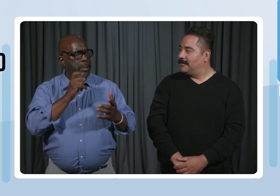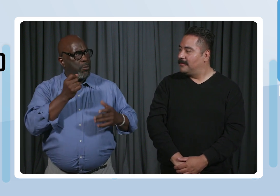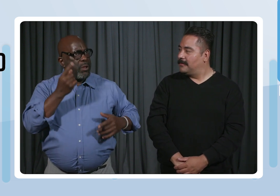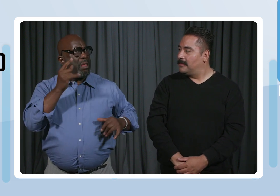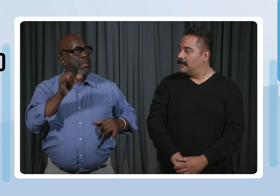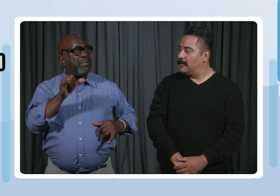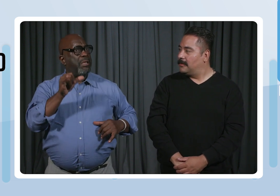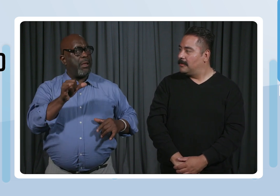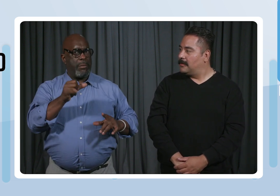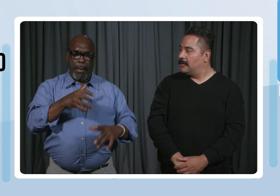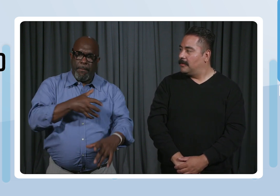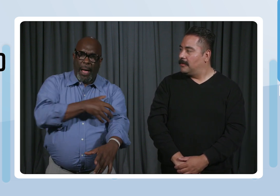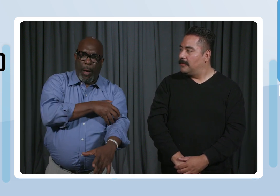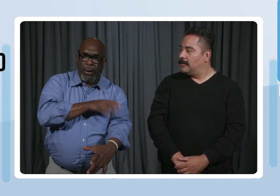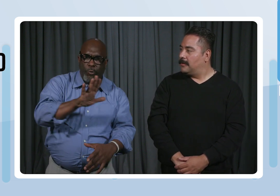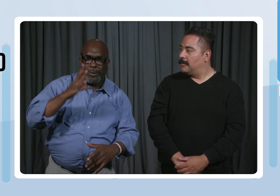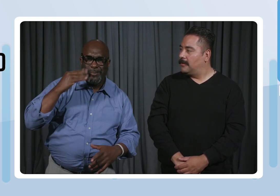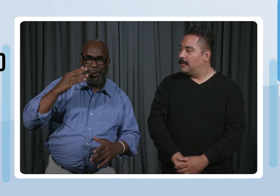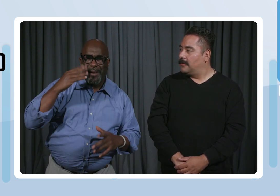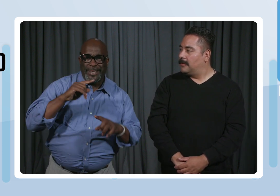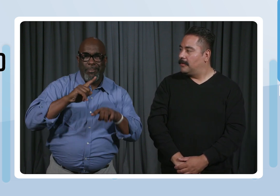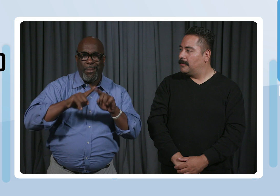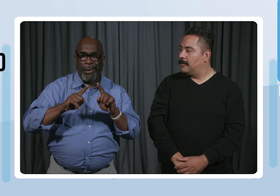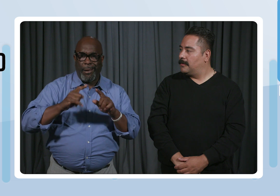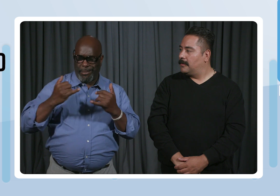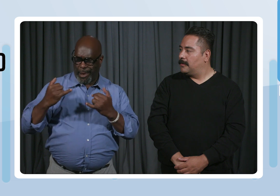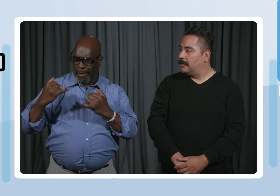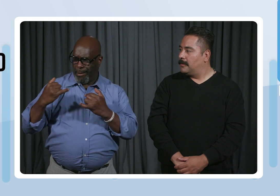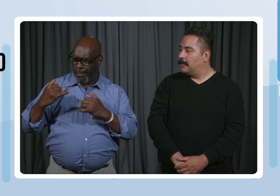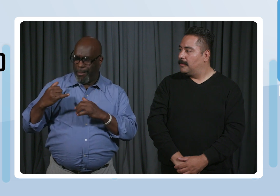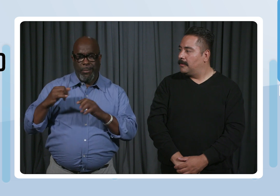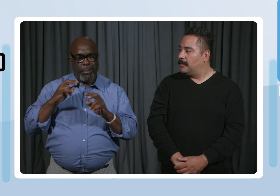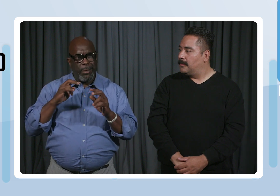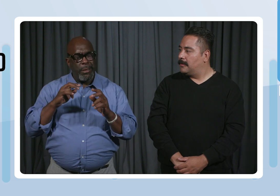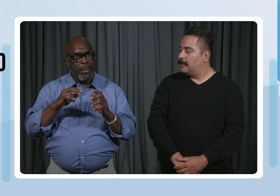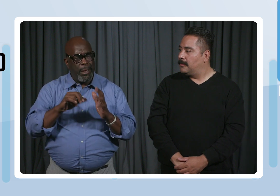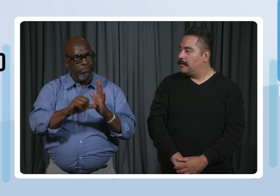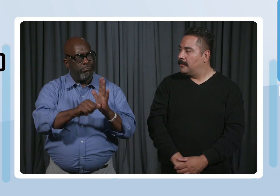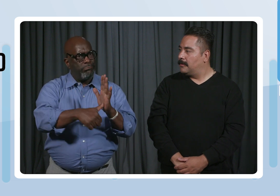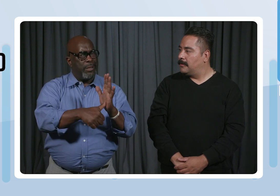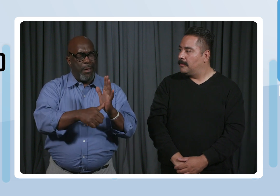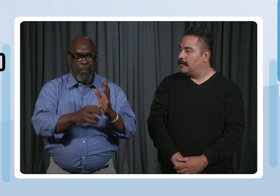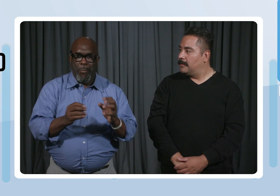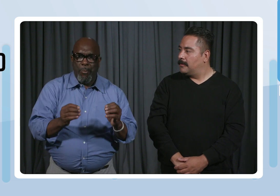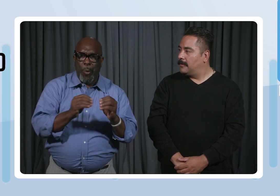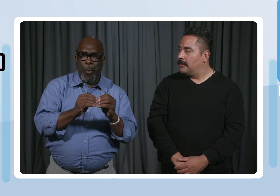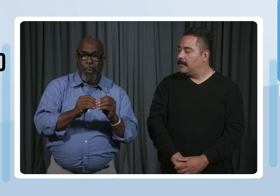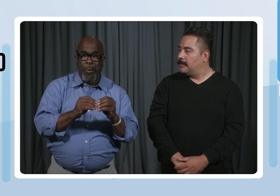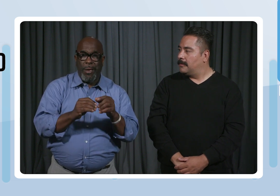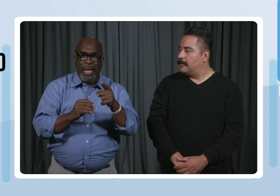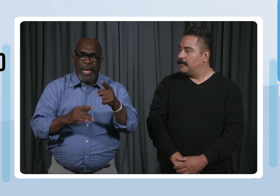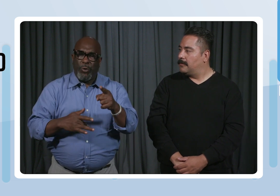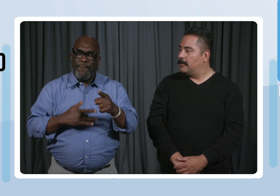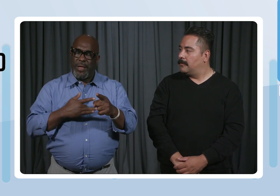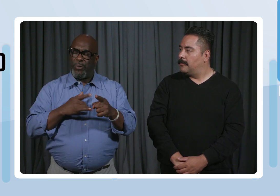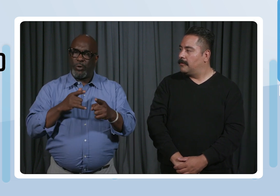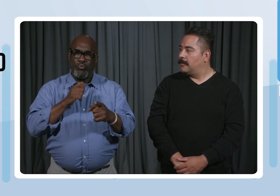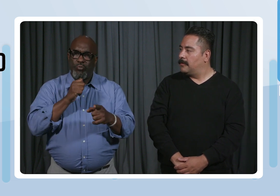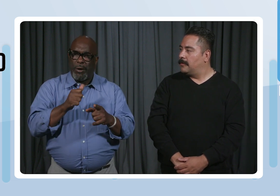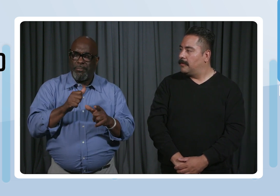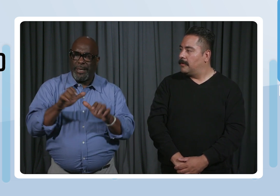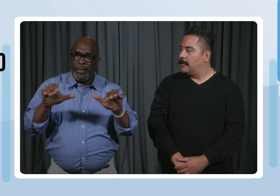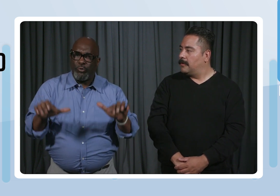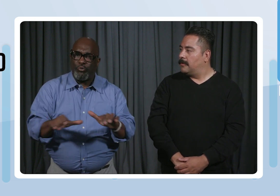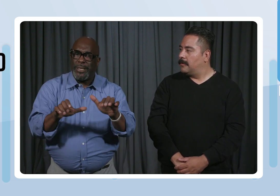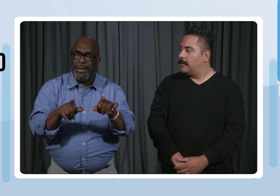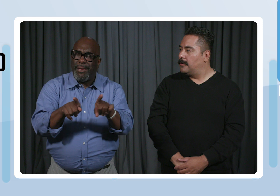that experience, but in hindsight, it's something that stands out to you more and that you felt like you weren't being treated, like you said, as a